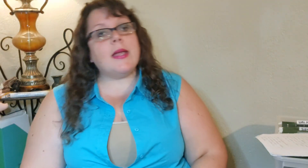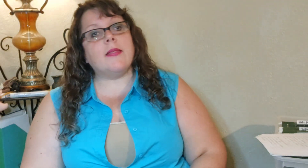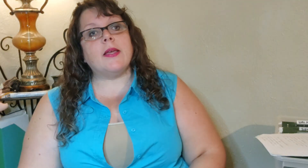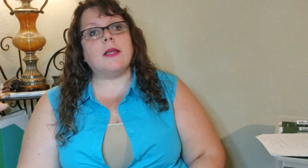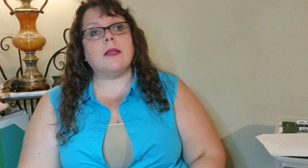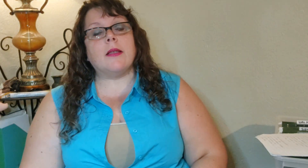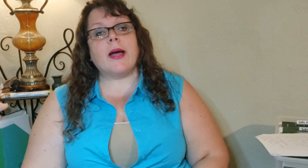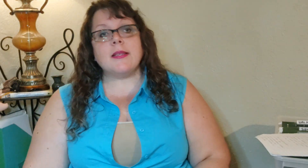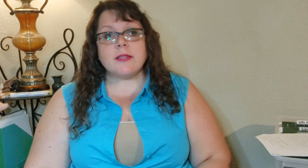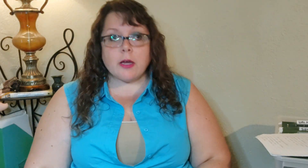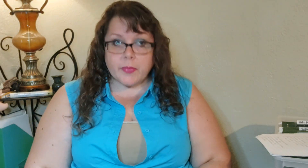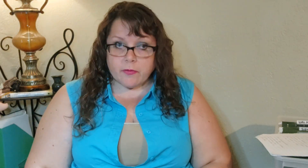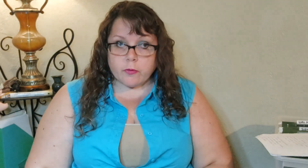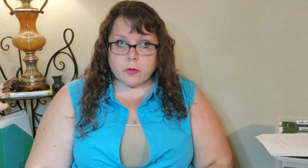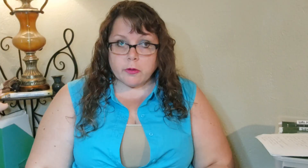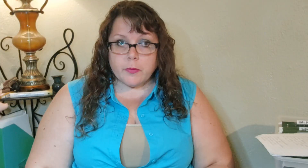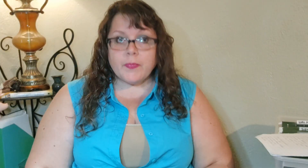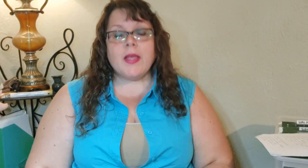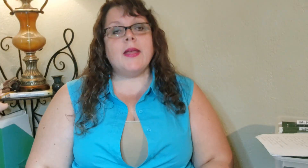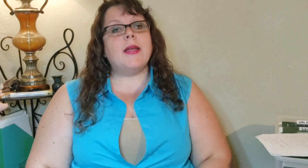And then I saw before.